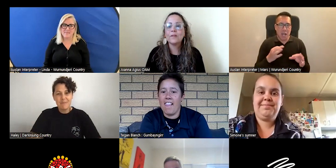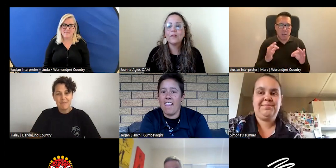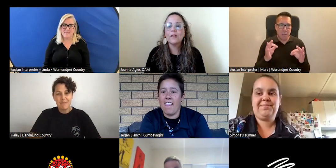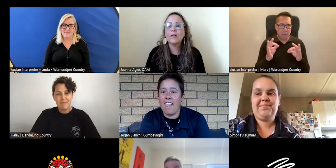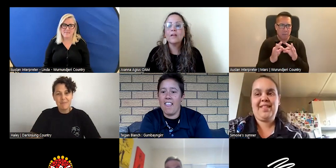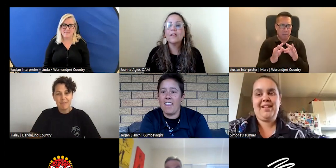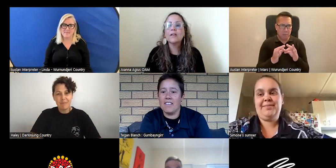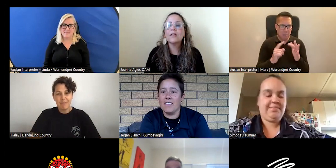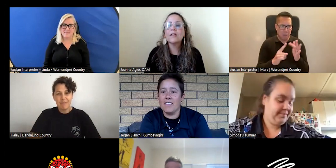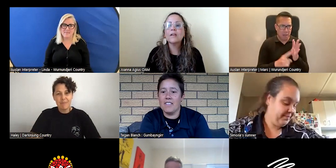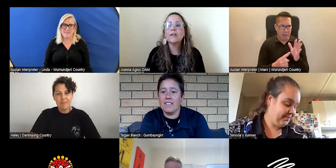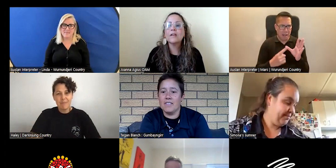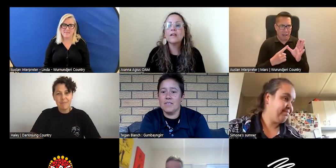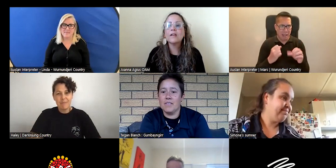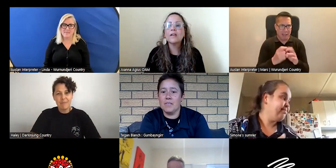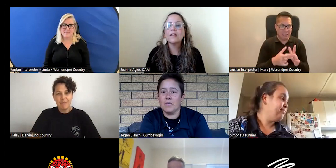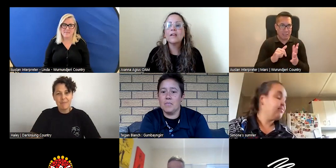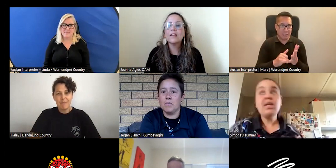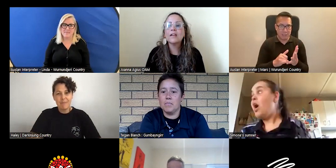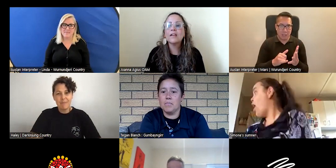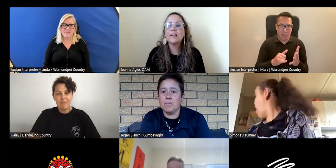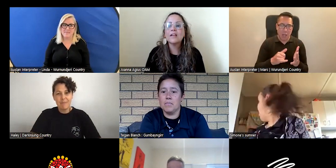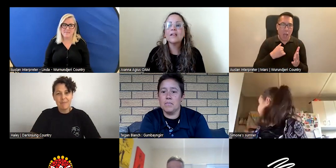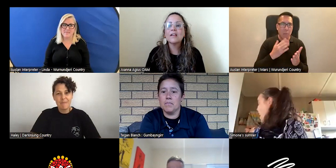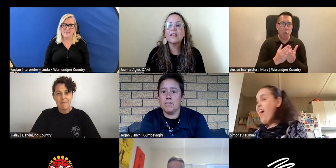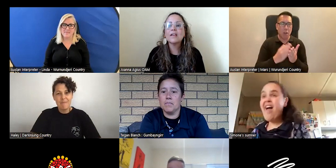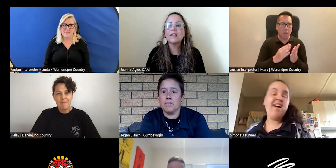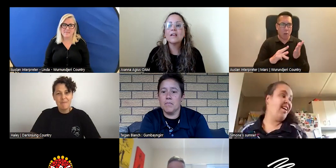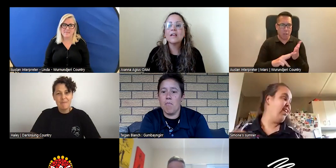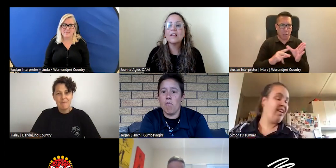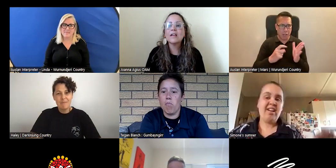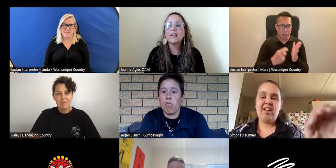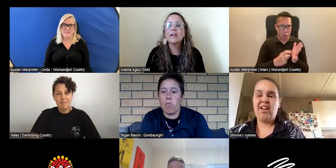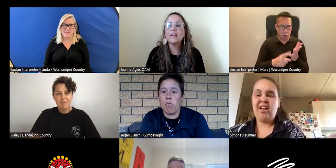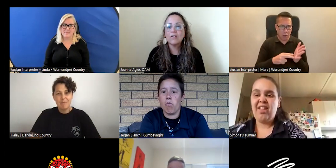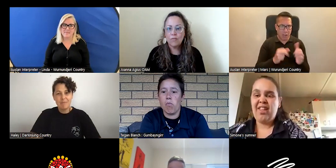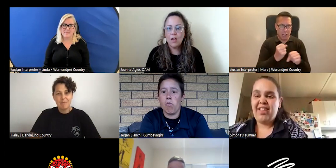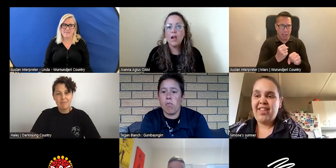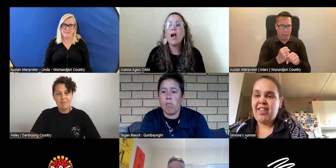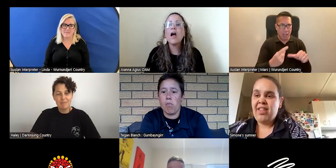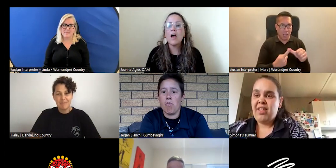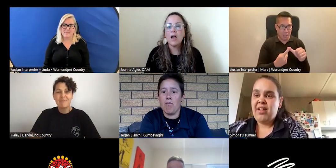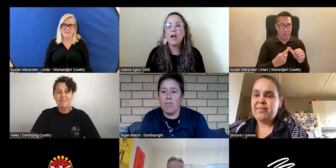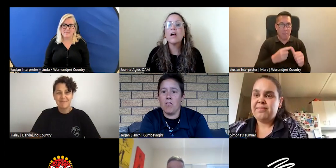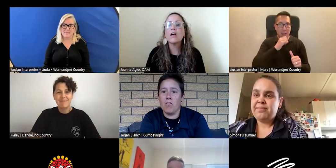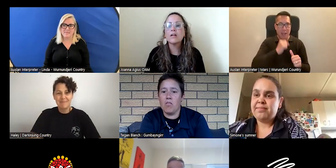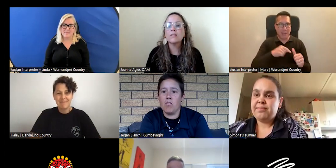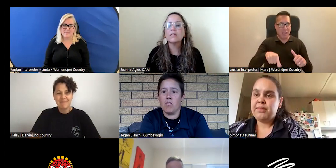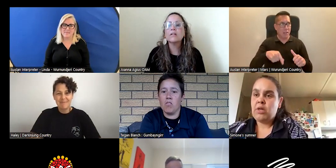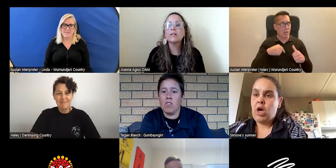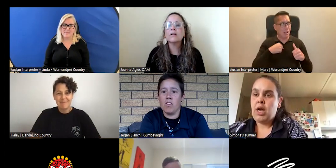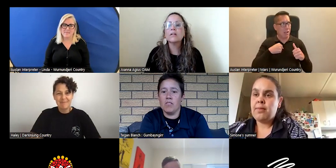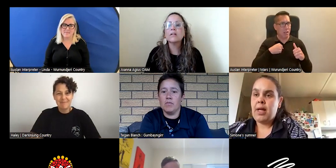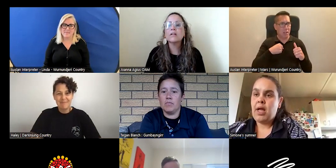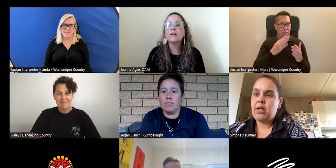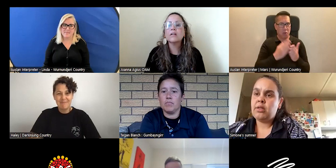I'm a Kaurna Naranga man. So, of course, connections over to the Yorke Peninsula and here in Adelaide